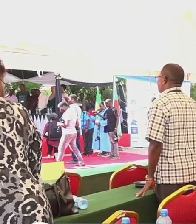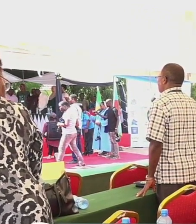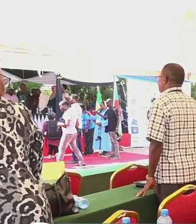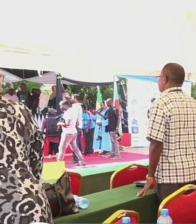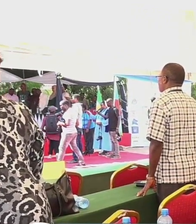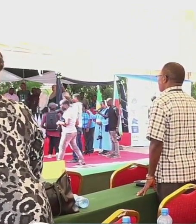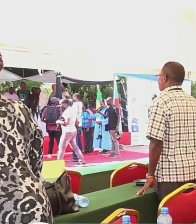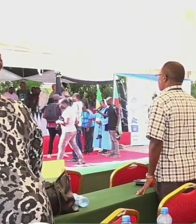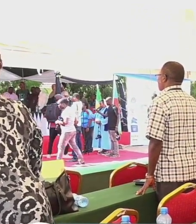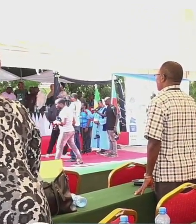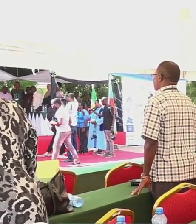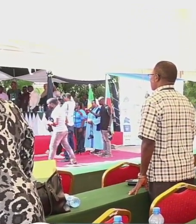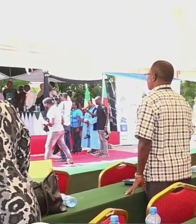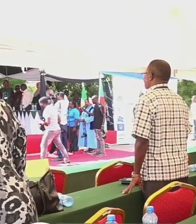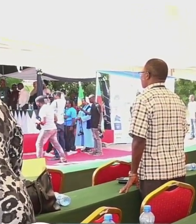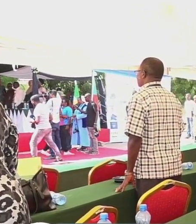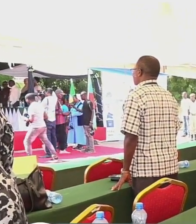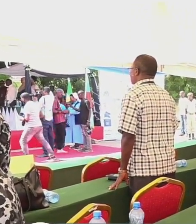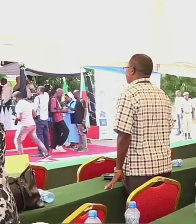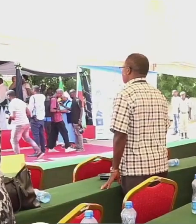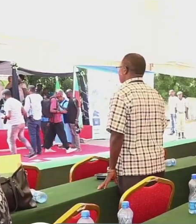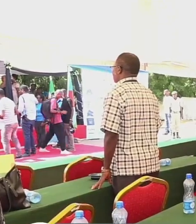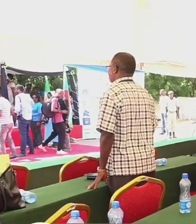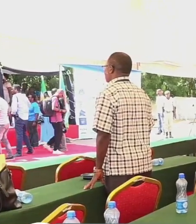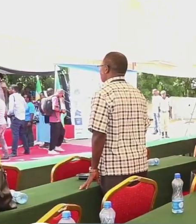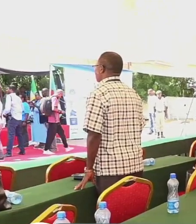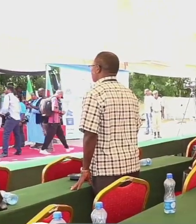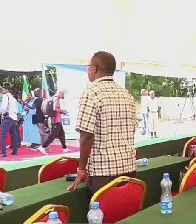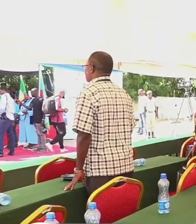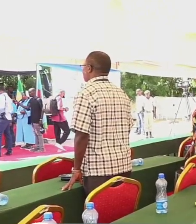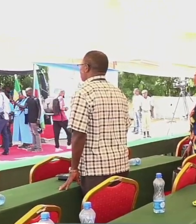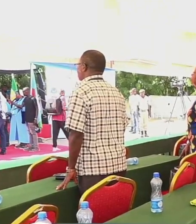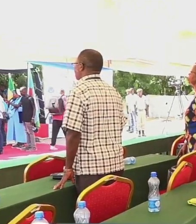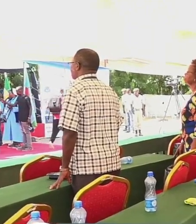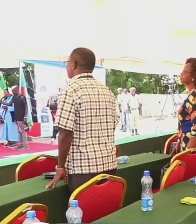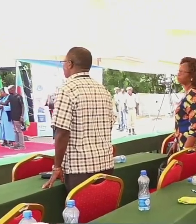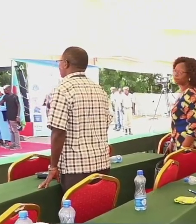We have an announcement, so while you're standing from the CEC.